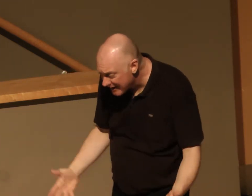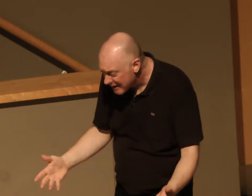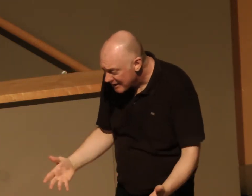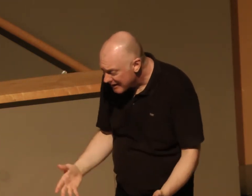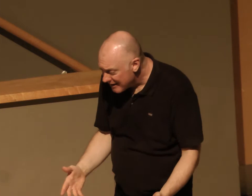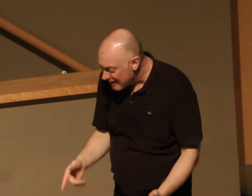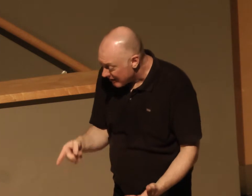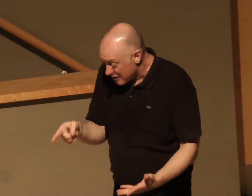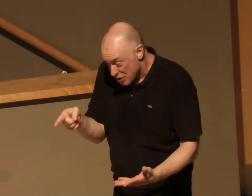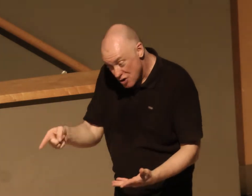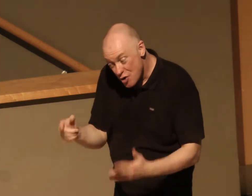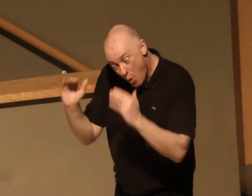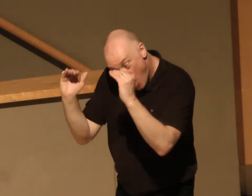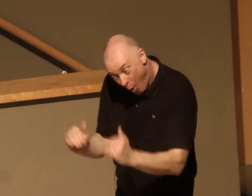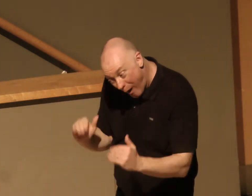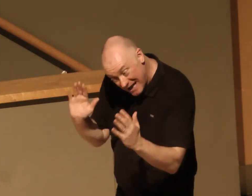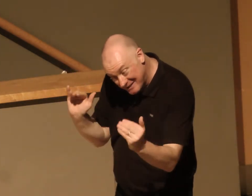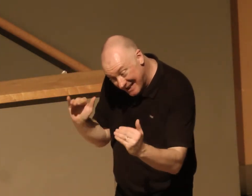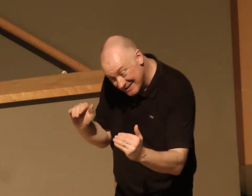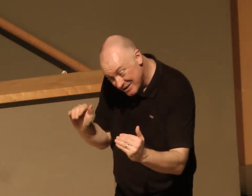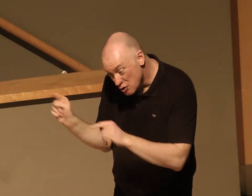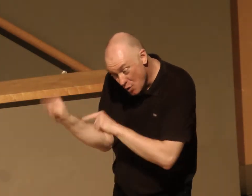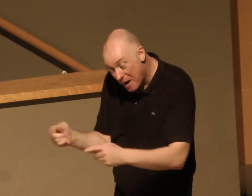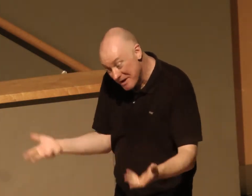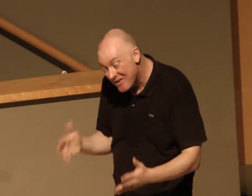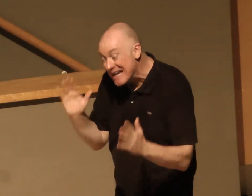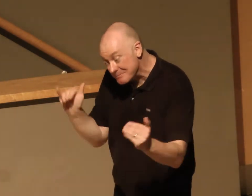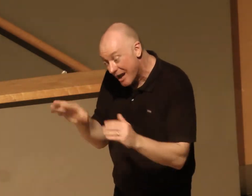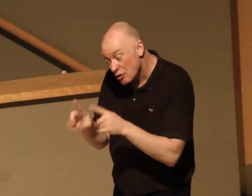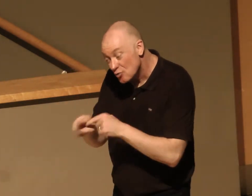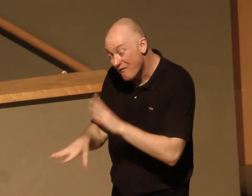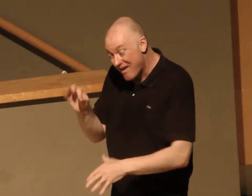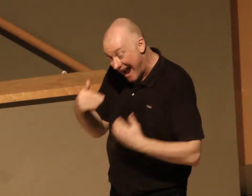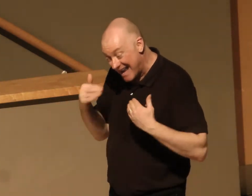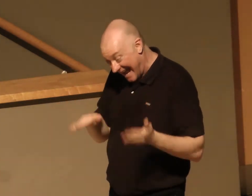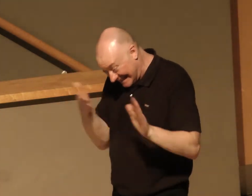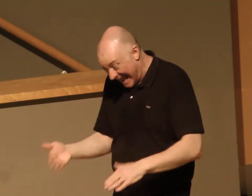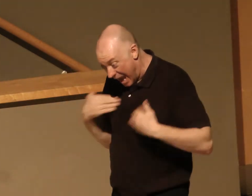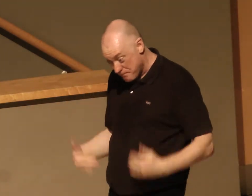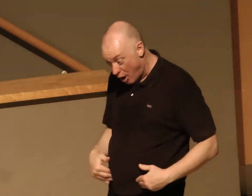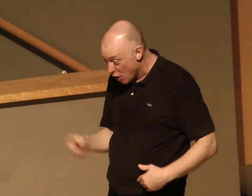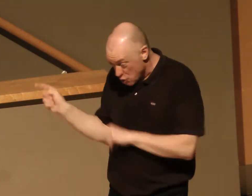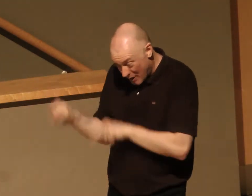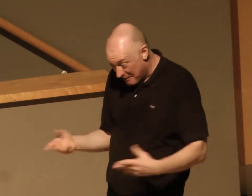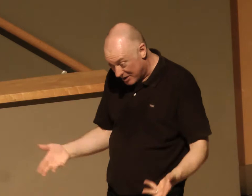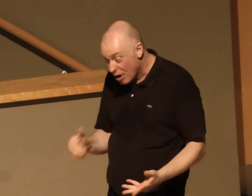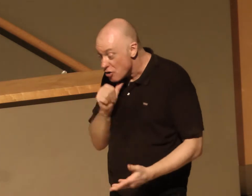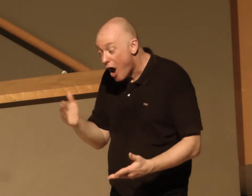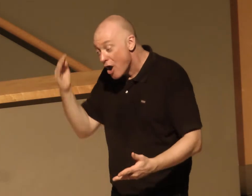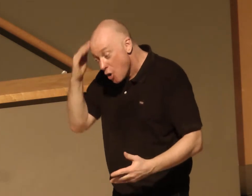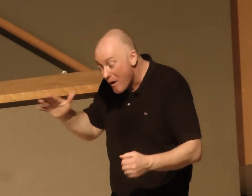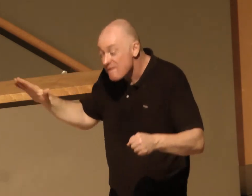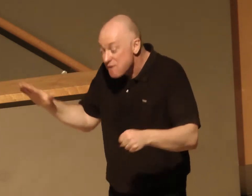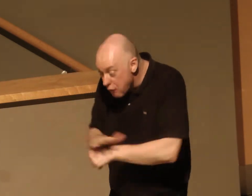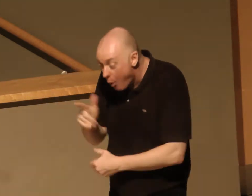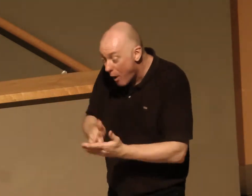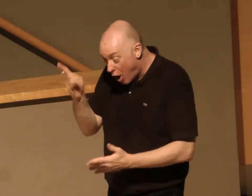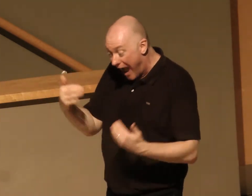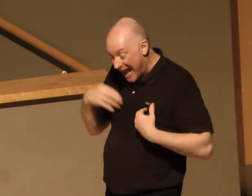terribly low expectations you've come here expecting to find a dead body you've come here not knowing the fullness of what God has for you the fullness